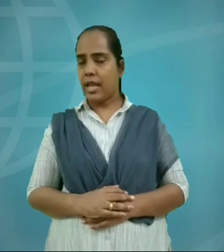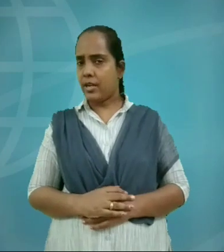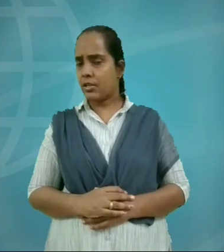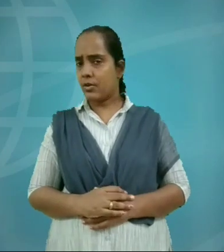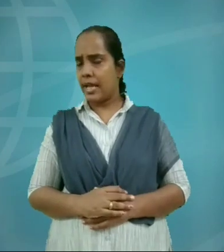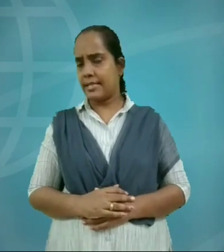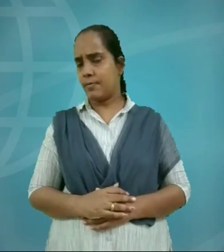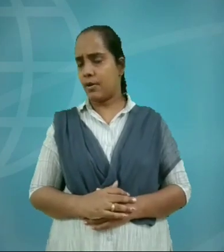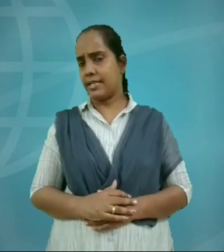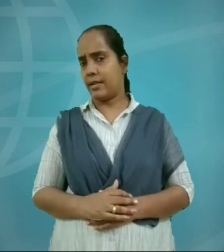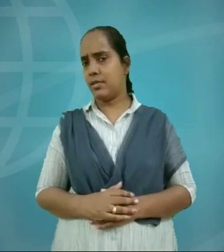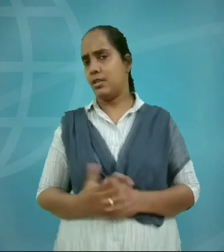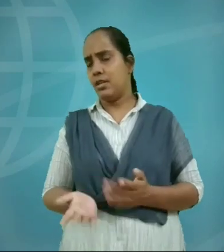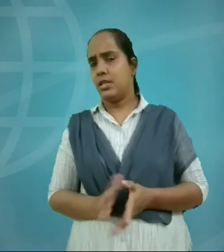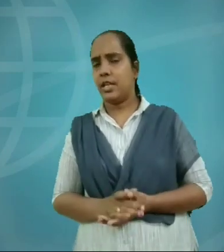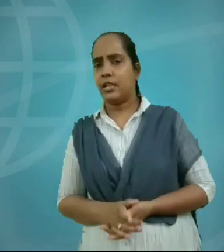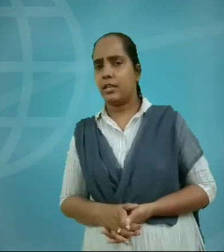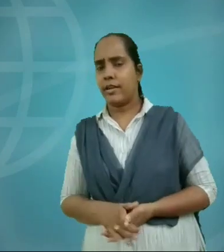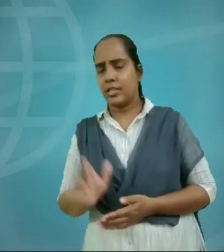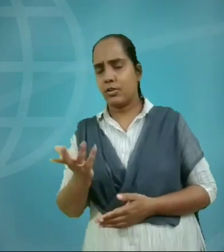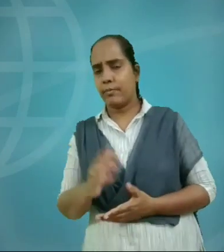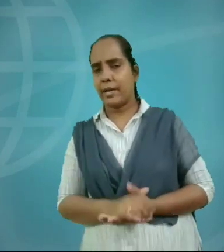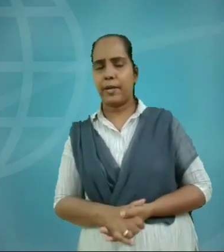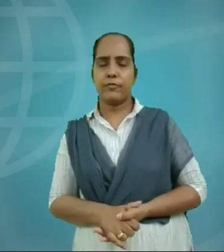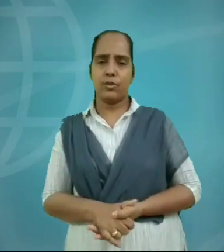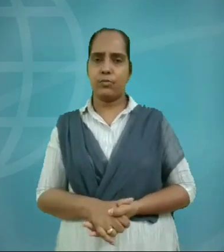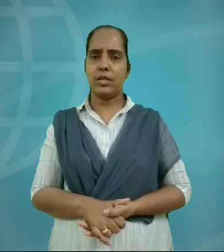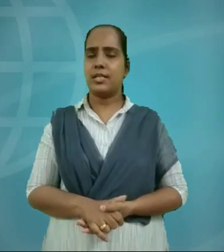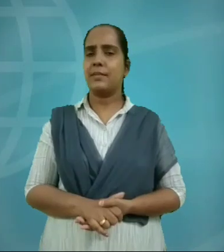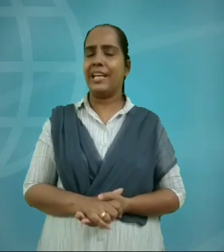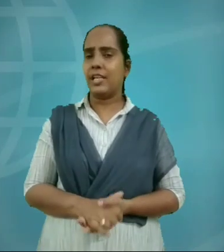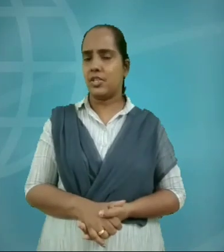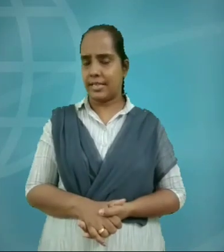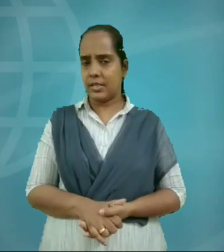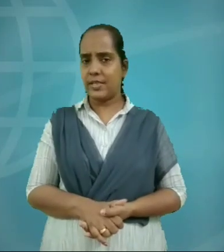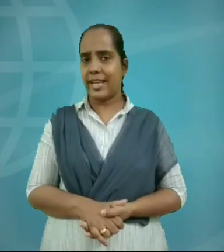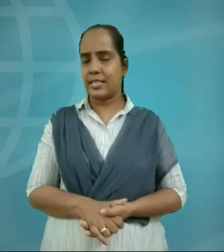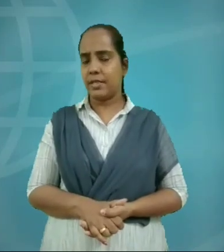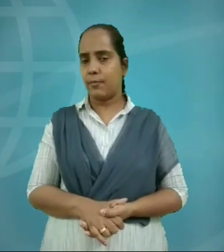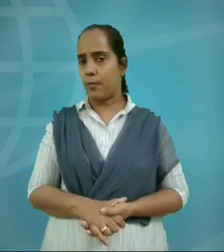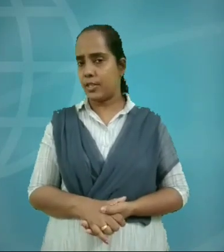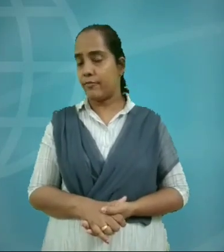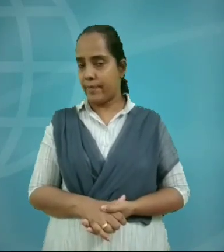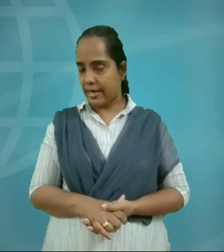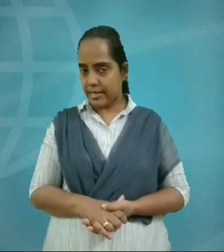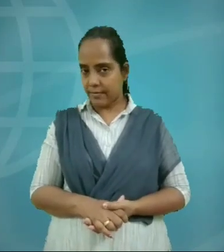And also as a small assignment, write in the back page of your notebook some English letters which exhibit the property of parallelism,